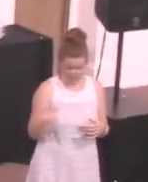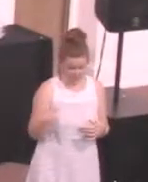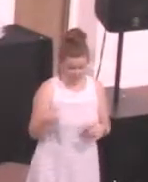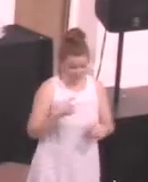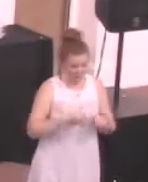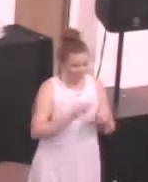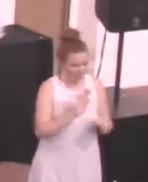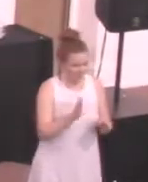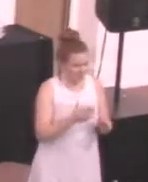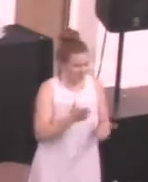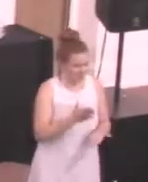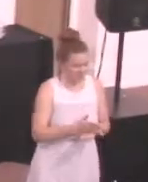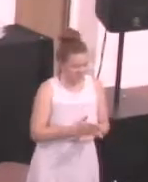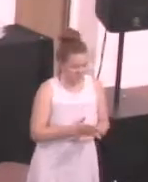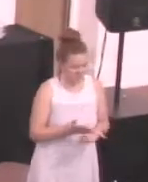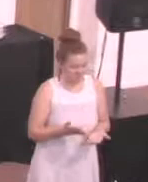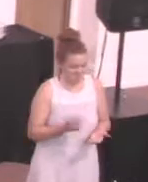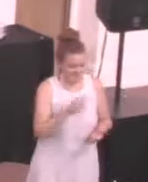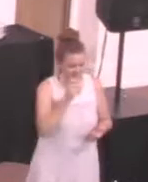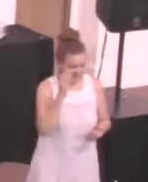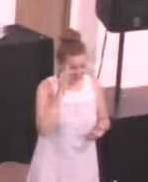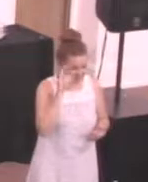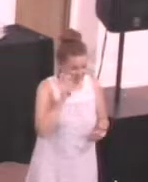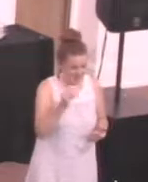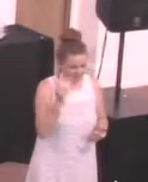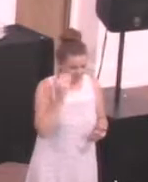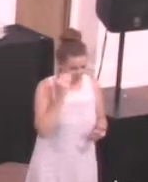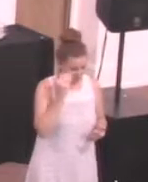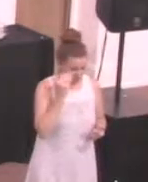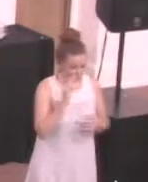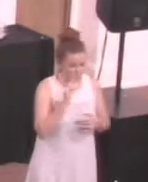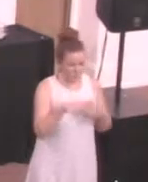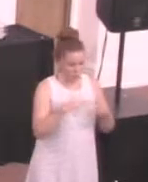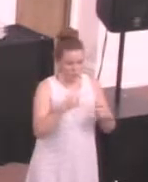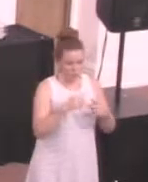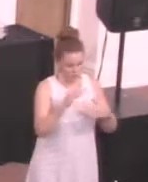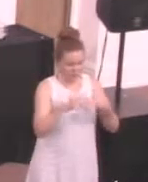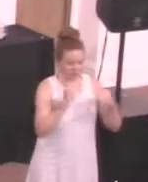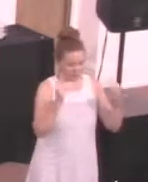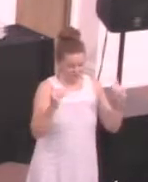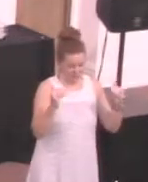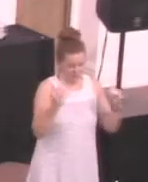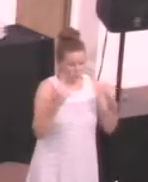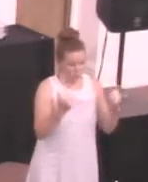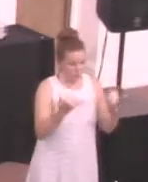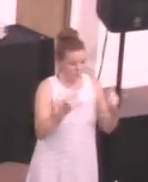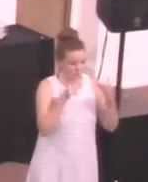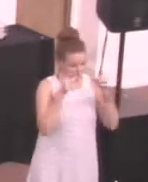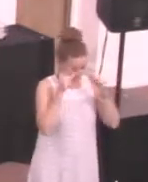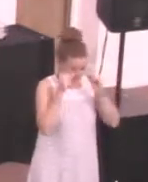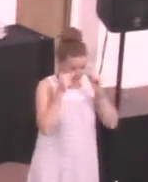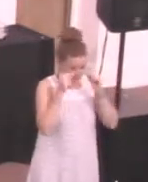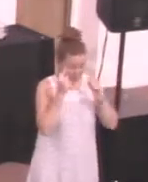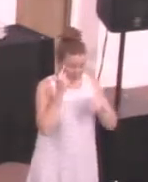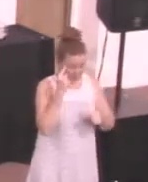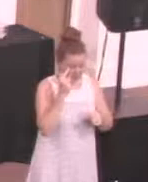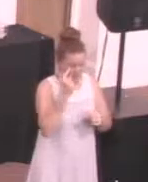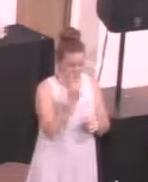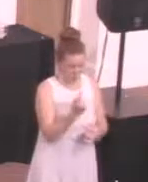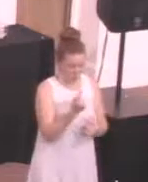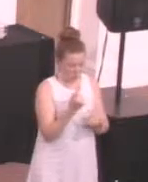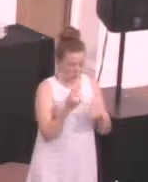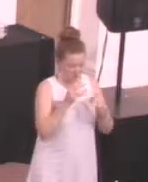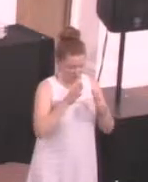But he never quit. Because he needed to know that I was going to go to heaven. So right now, I want you to close your eyes and I want you to think of one